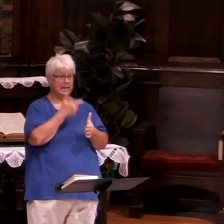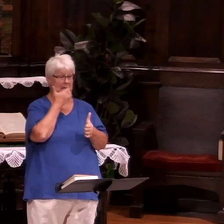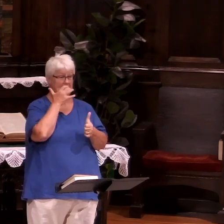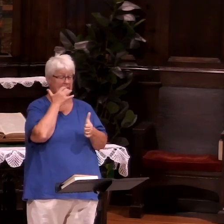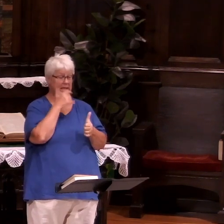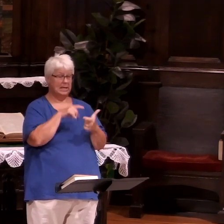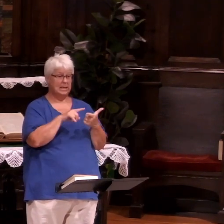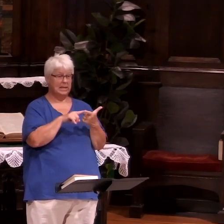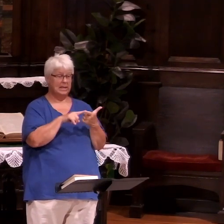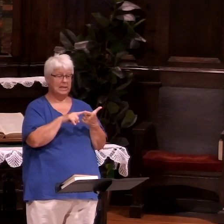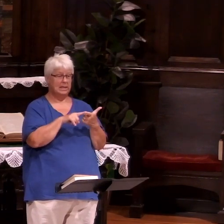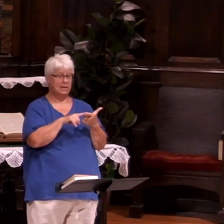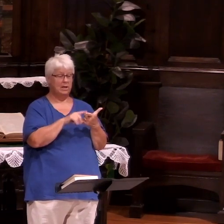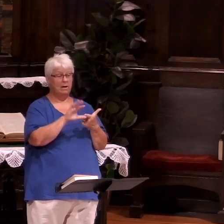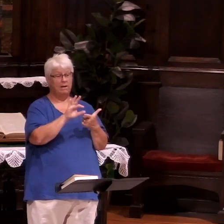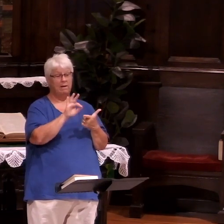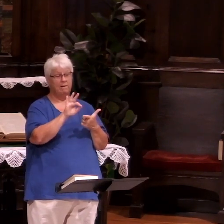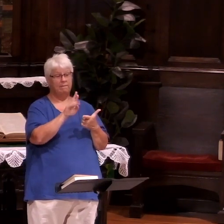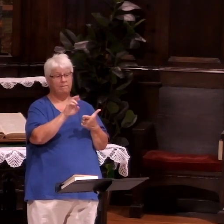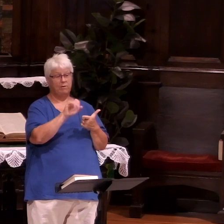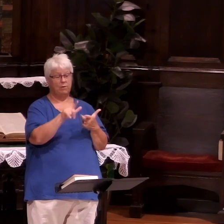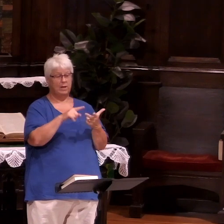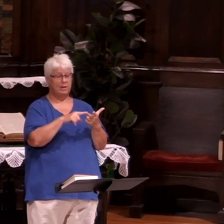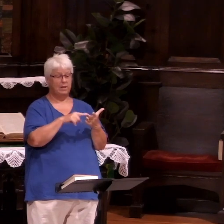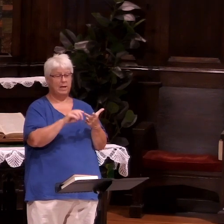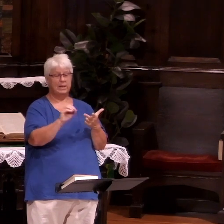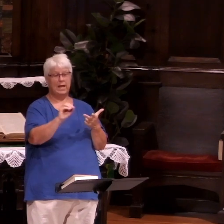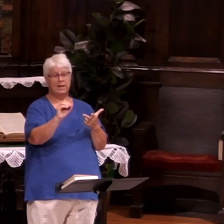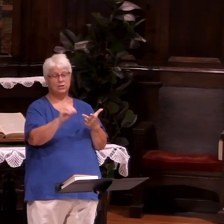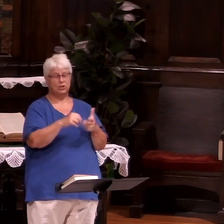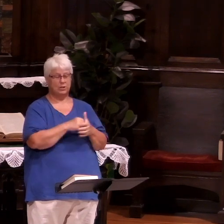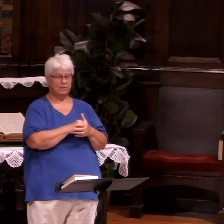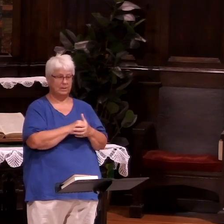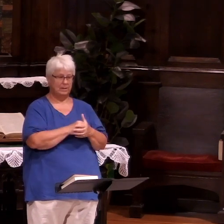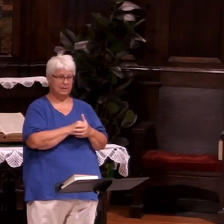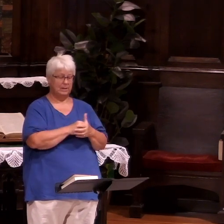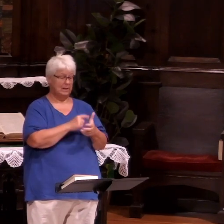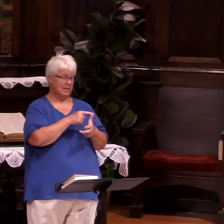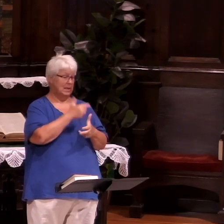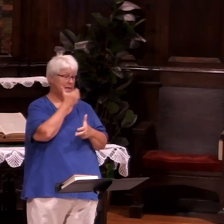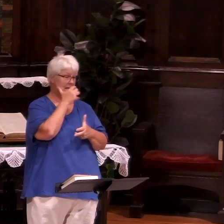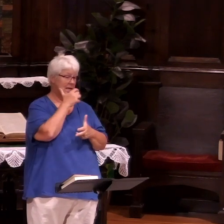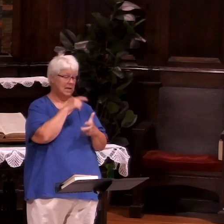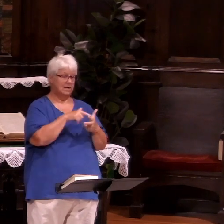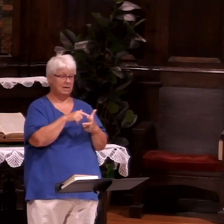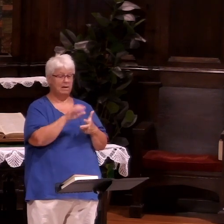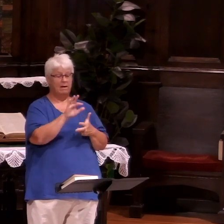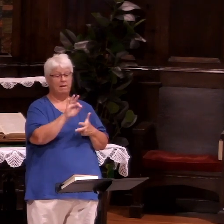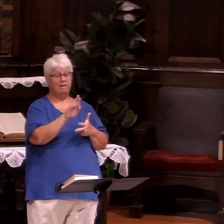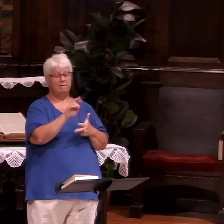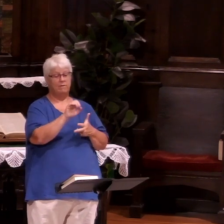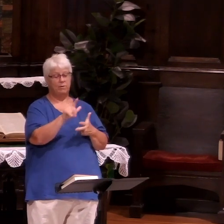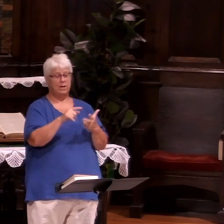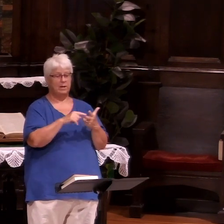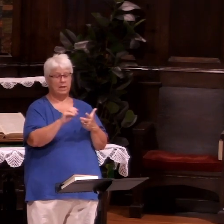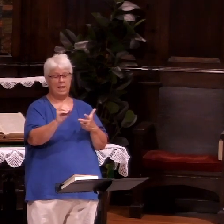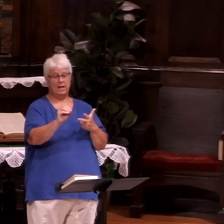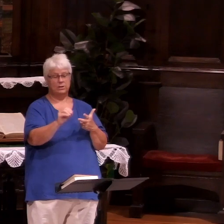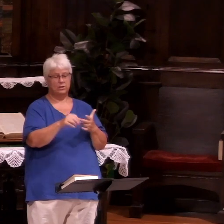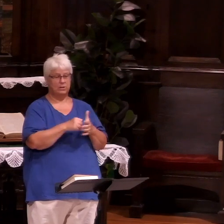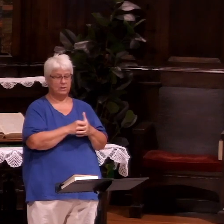Heat, fuel, and oxygen. Heat, fuel, and